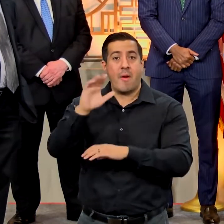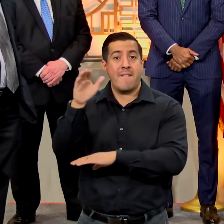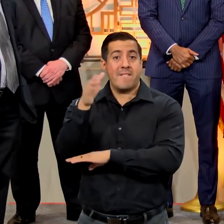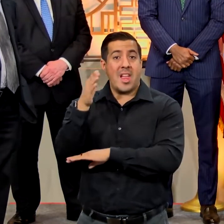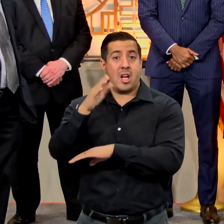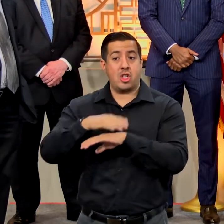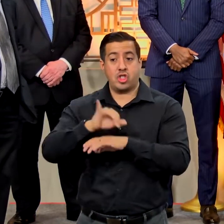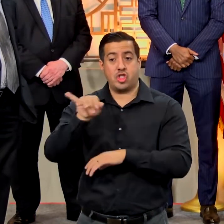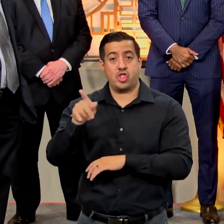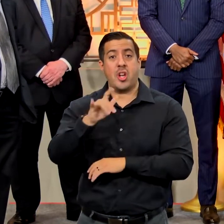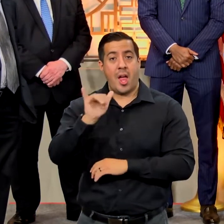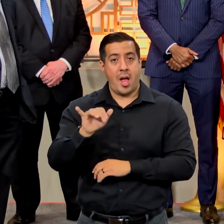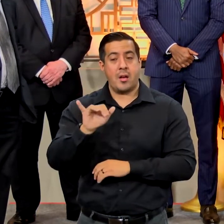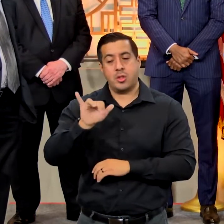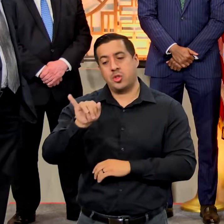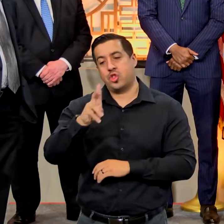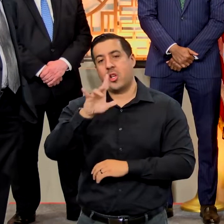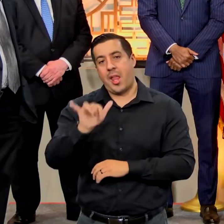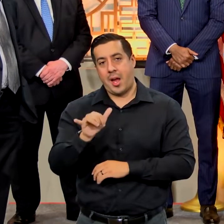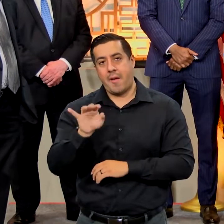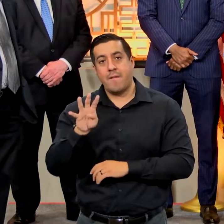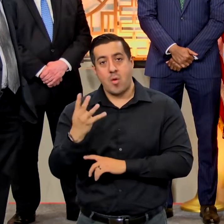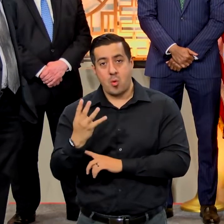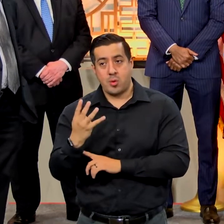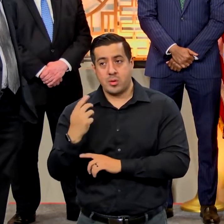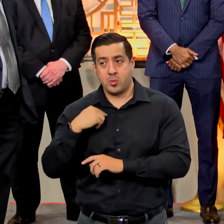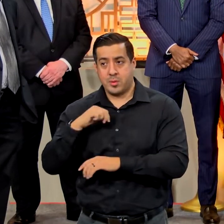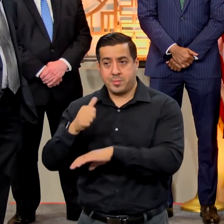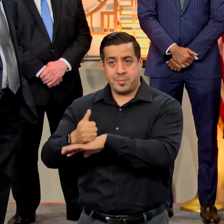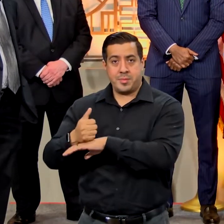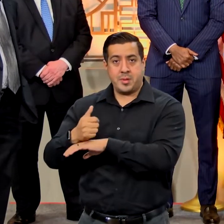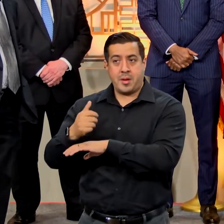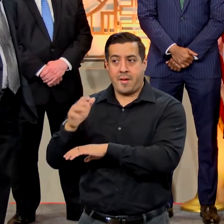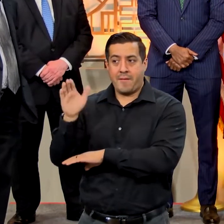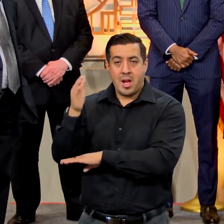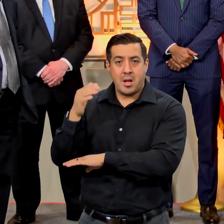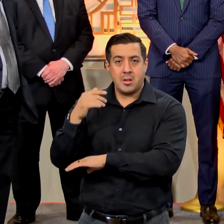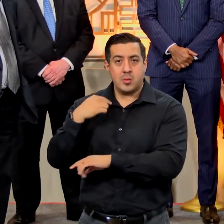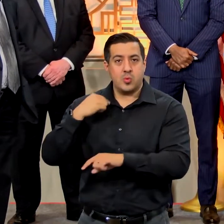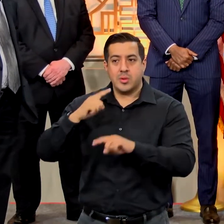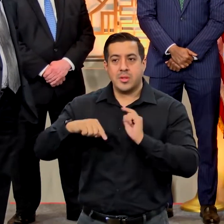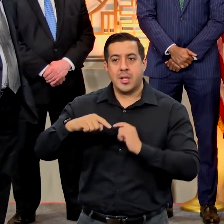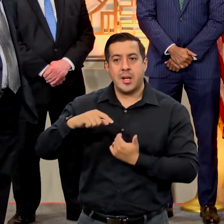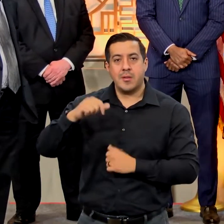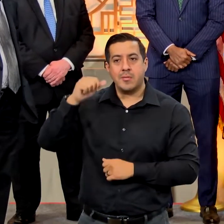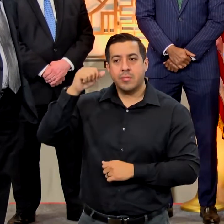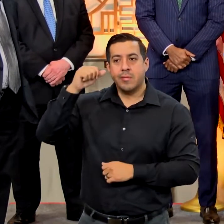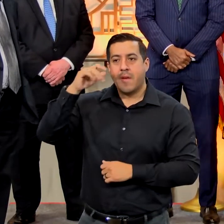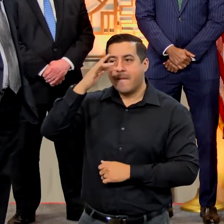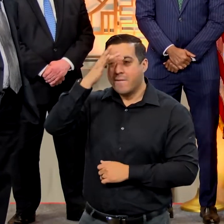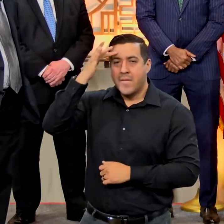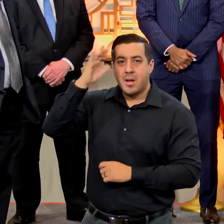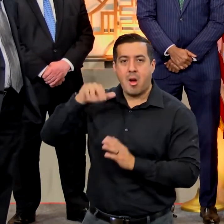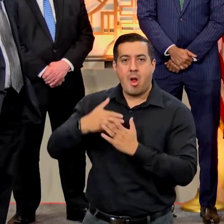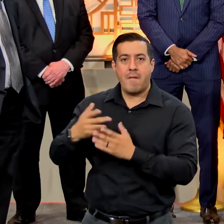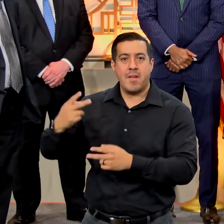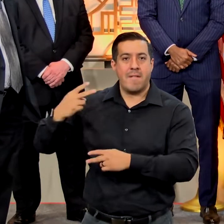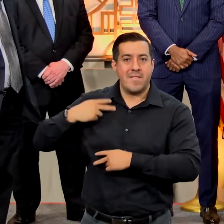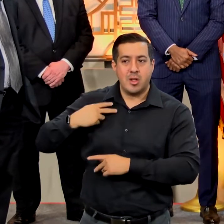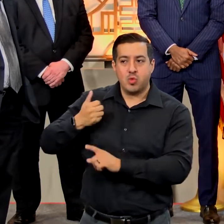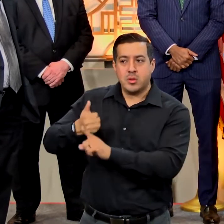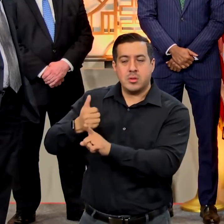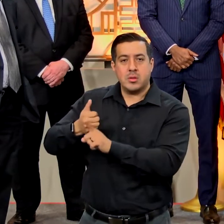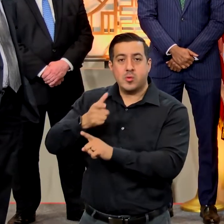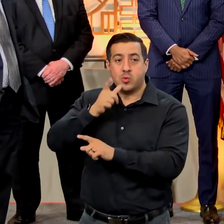of July. We cannot forget those veterans who, for no circumstances or fault to their own,